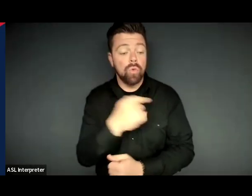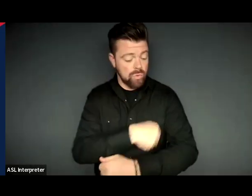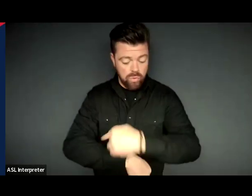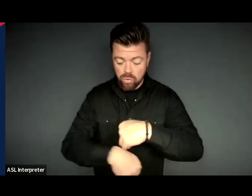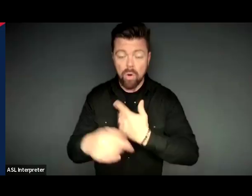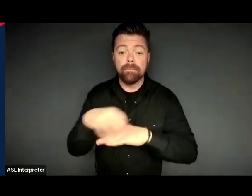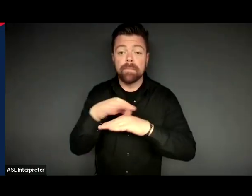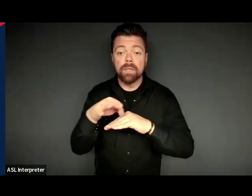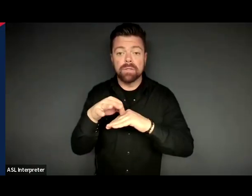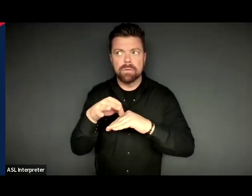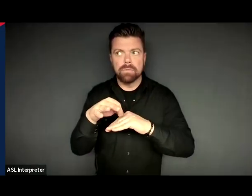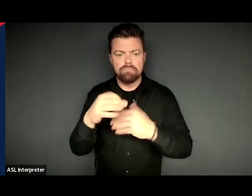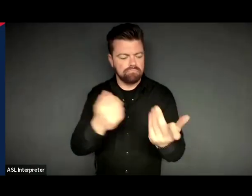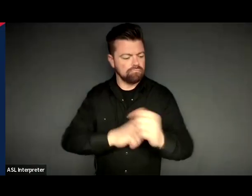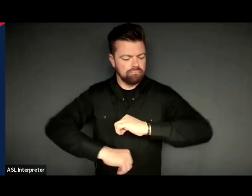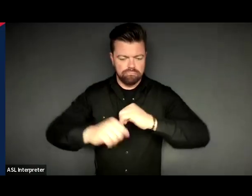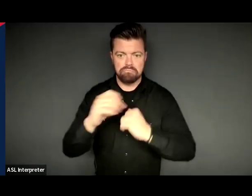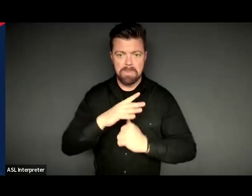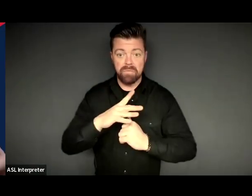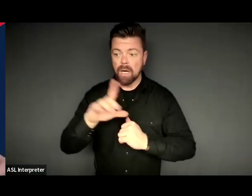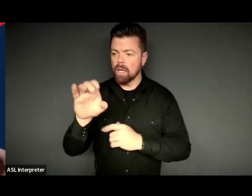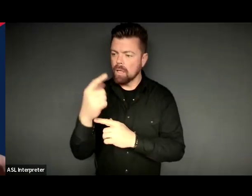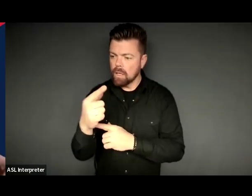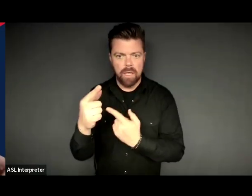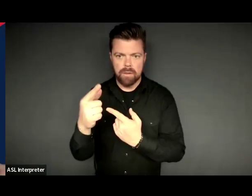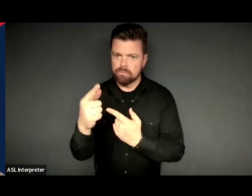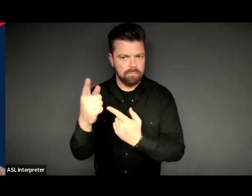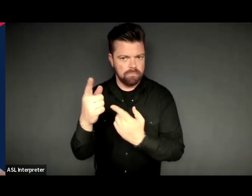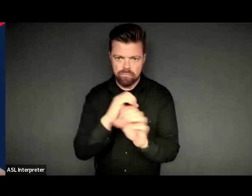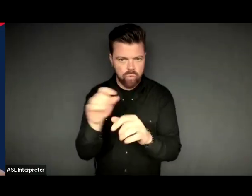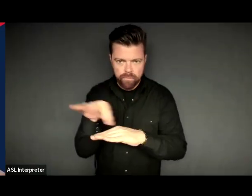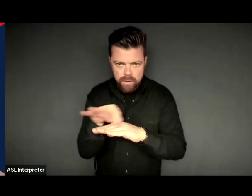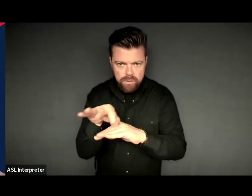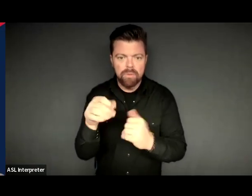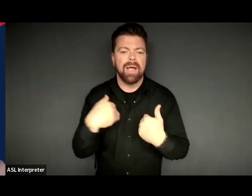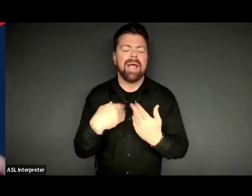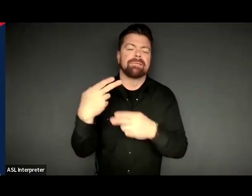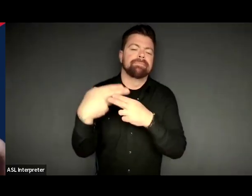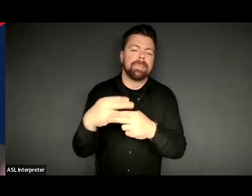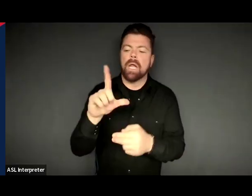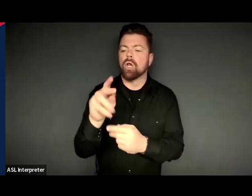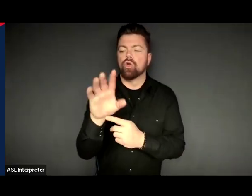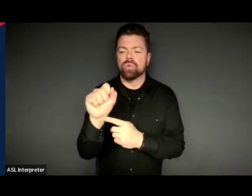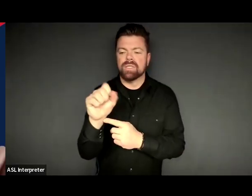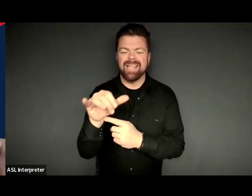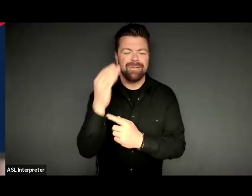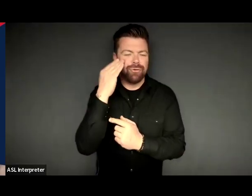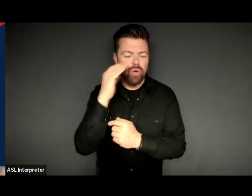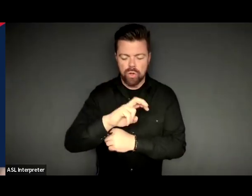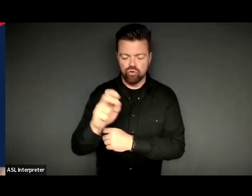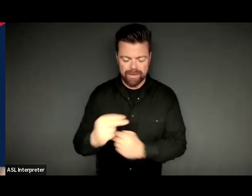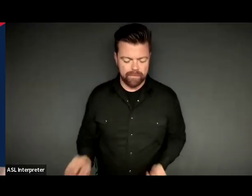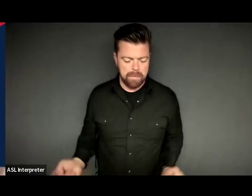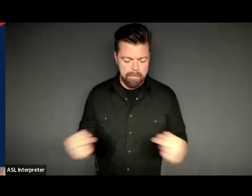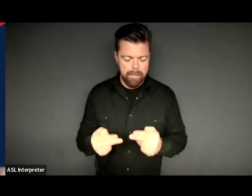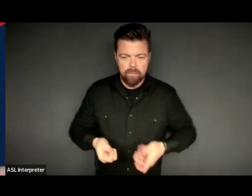have leg function, there's these things called loops. Now, you've all seen the transfer belts in the hospital. So think of that material, but